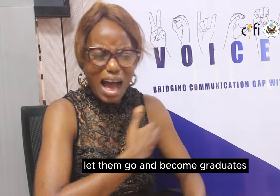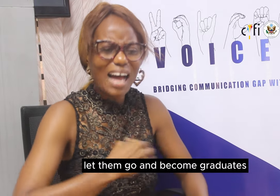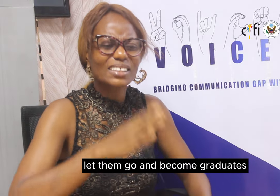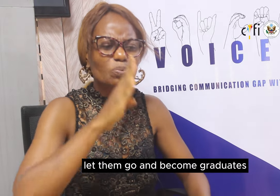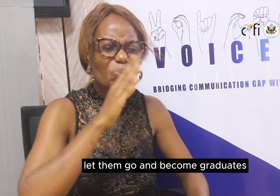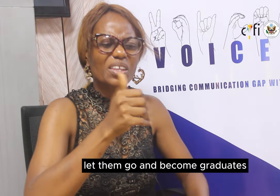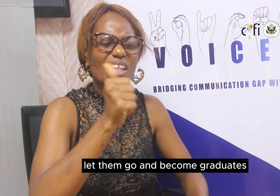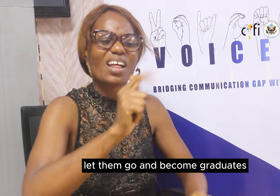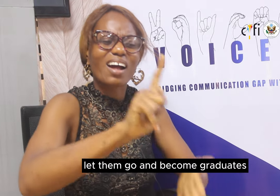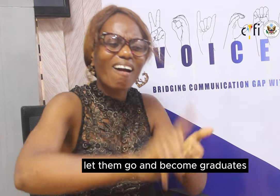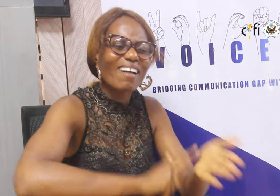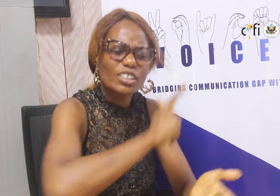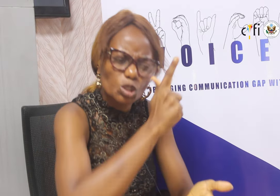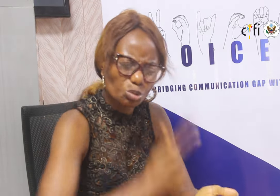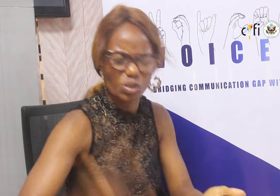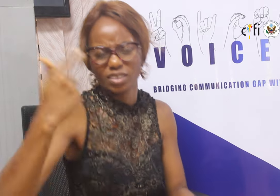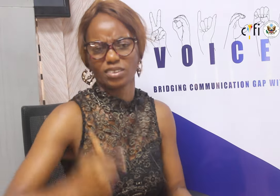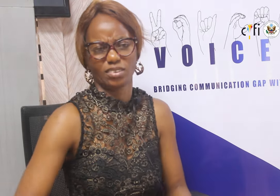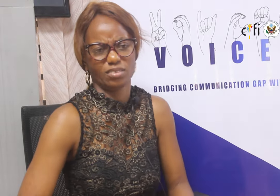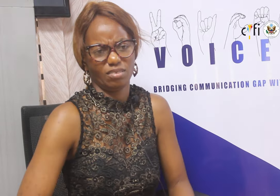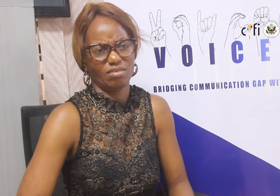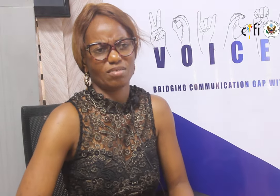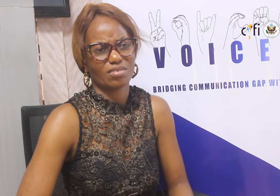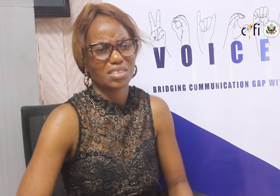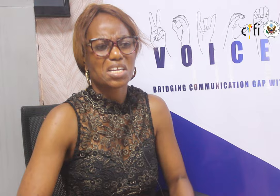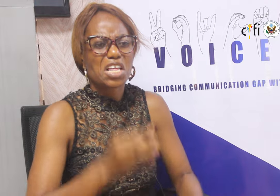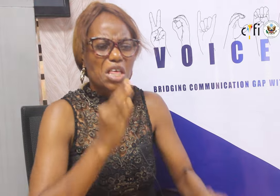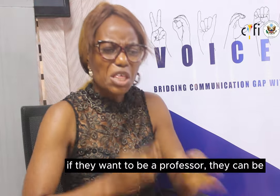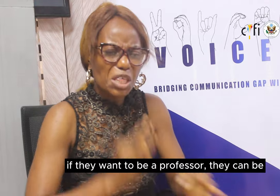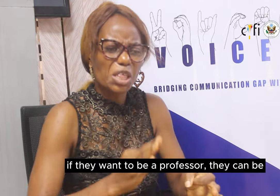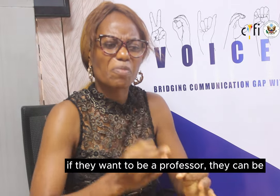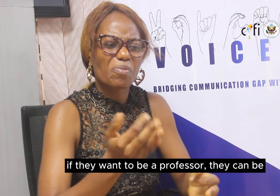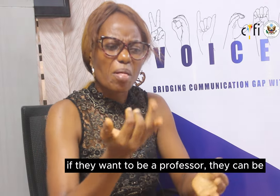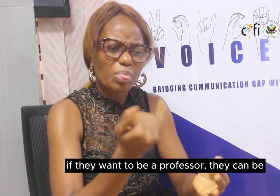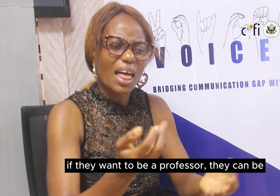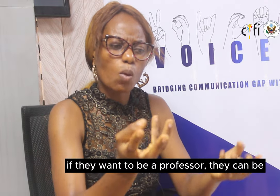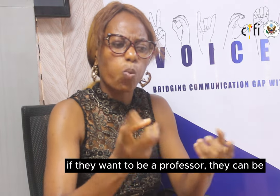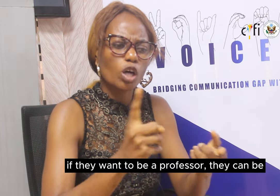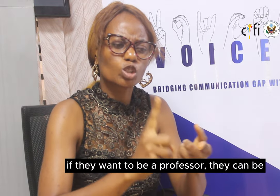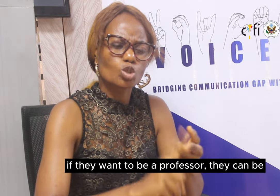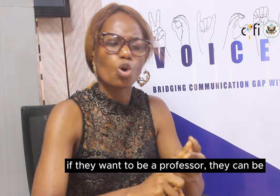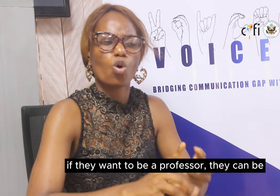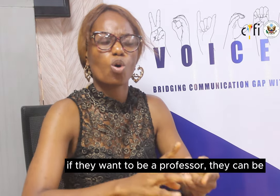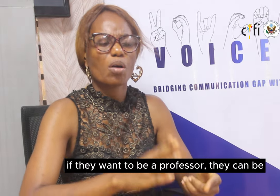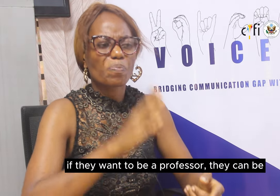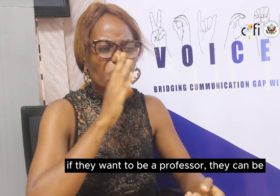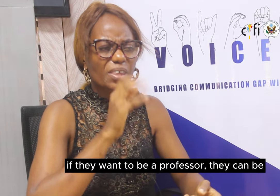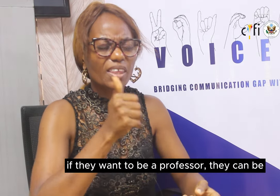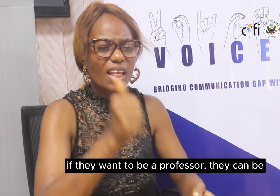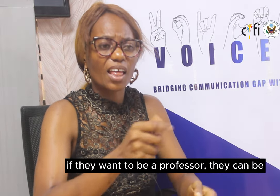as be a collectionist. If they want to be a